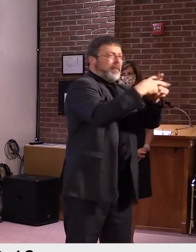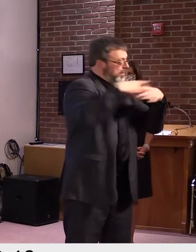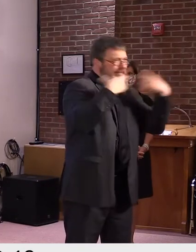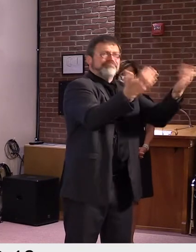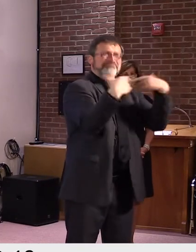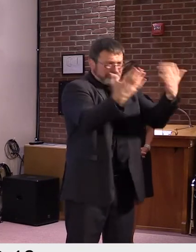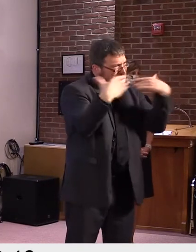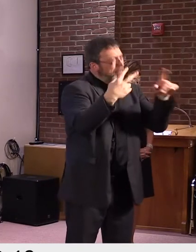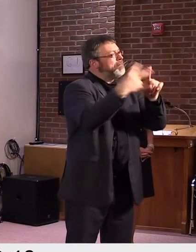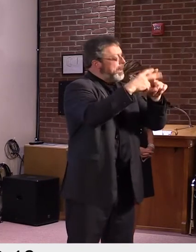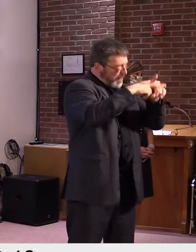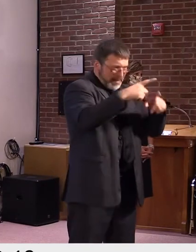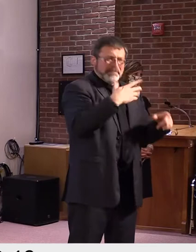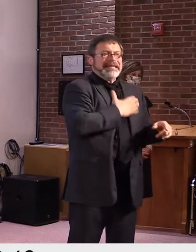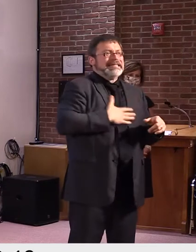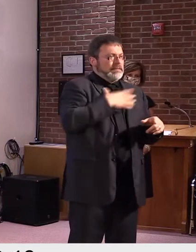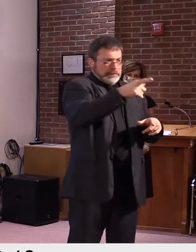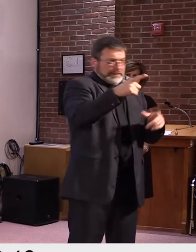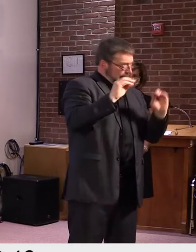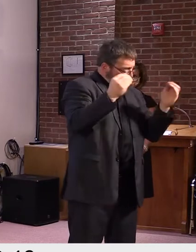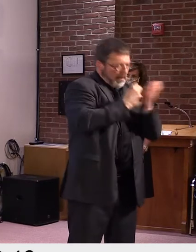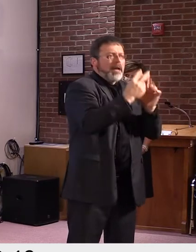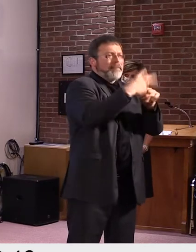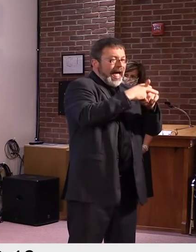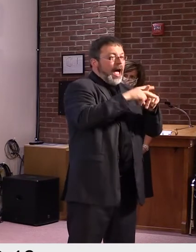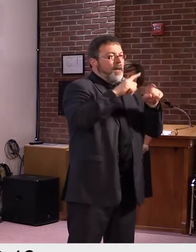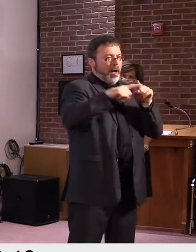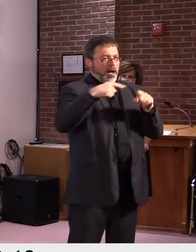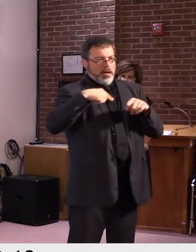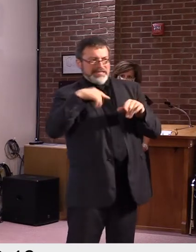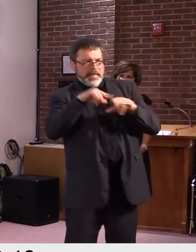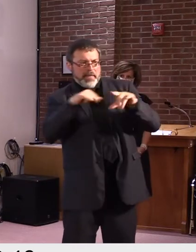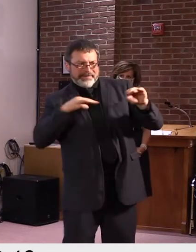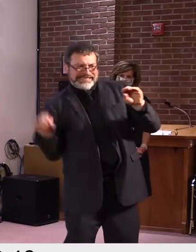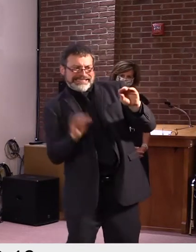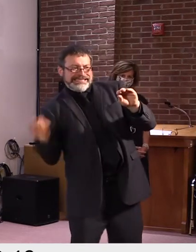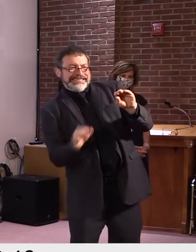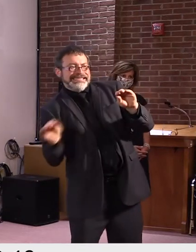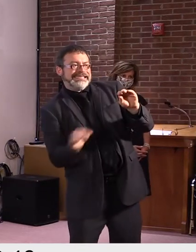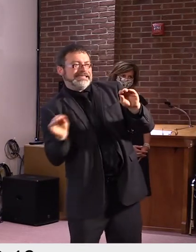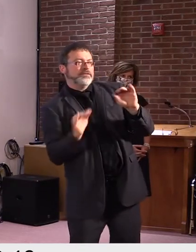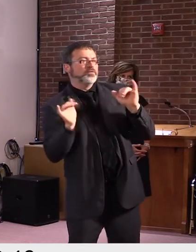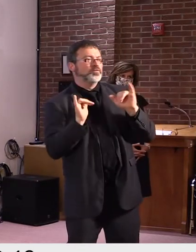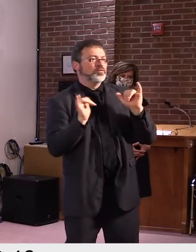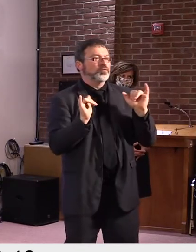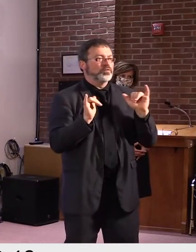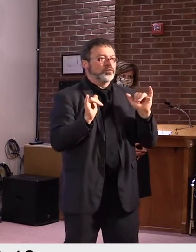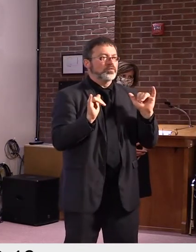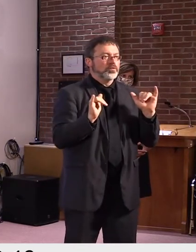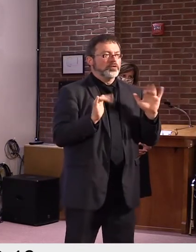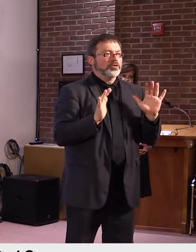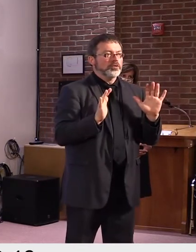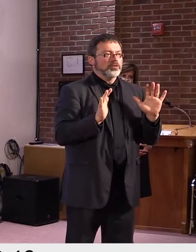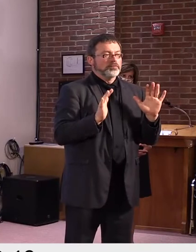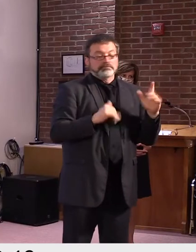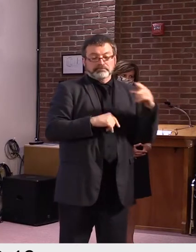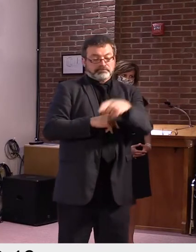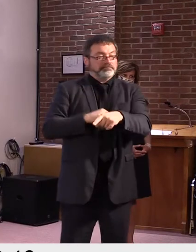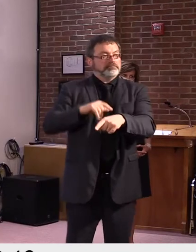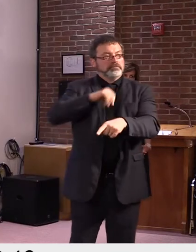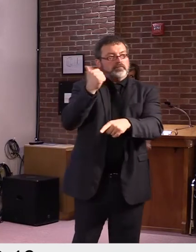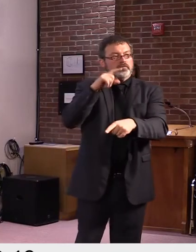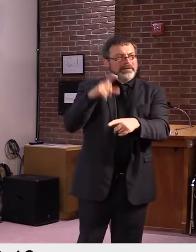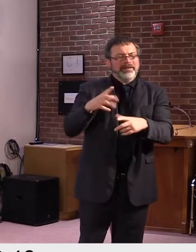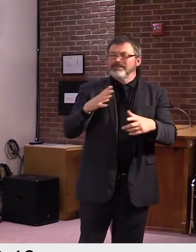can be proud of that. Mr. Harrington, do you have the exact number at this point? I do, and this is as